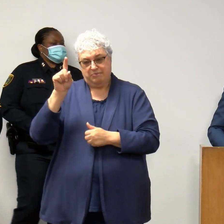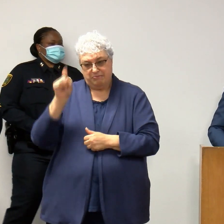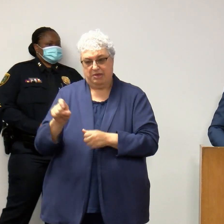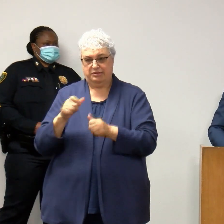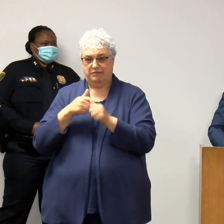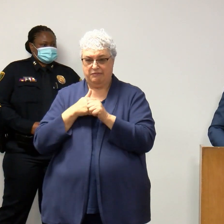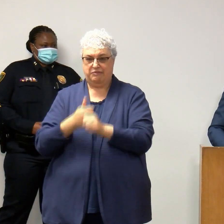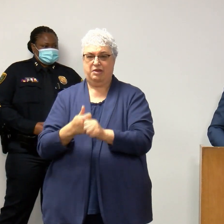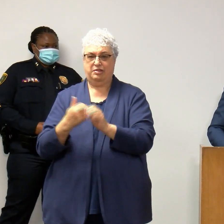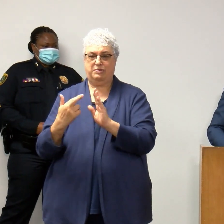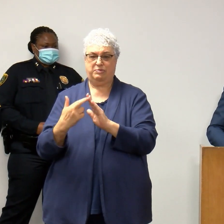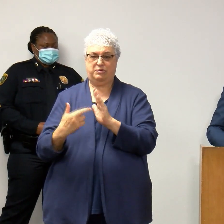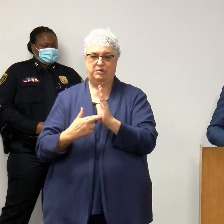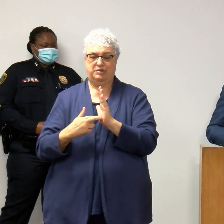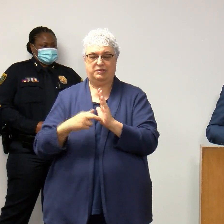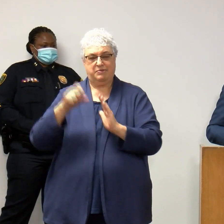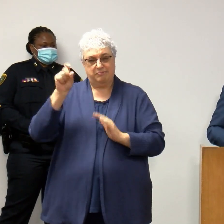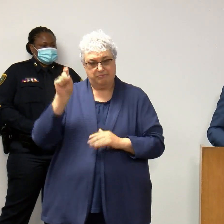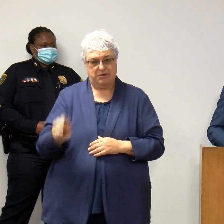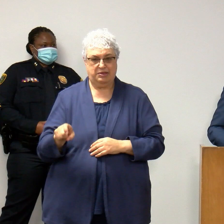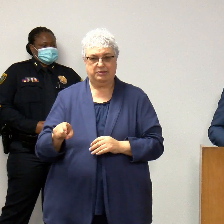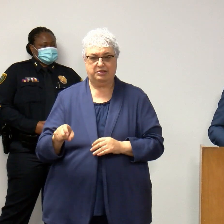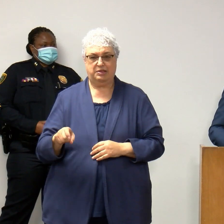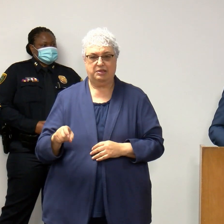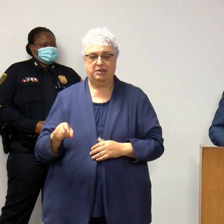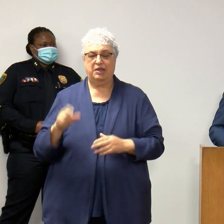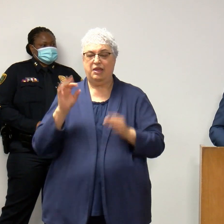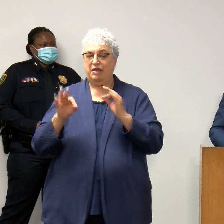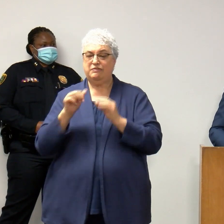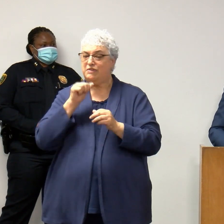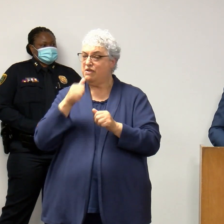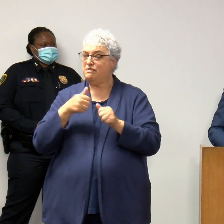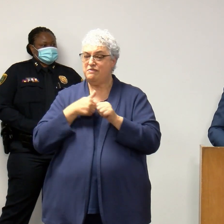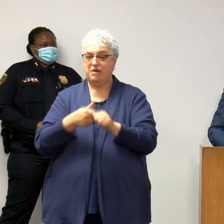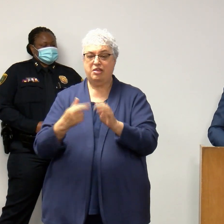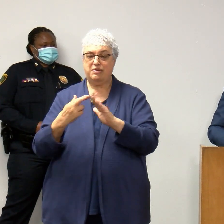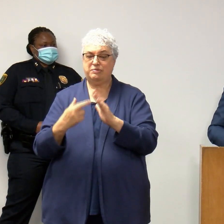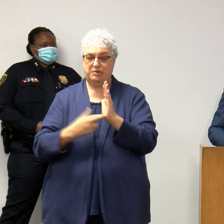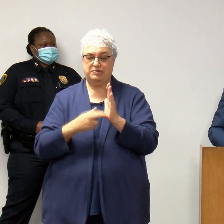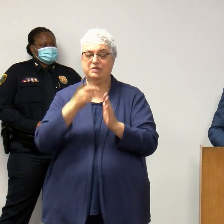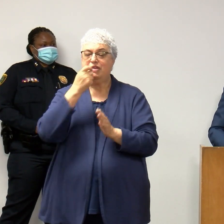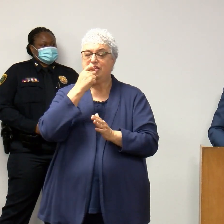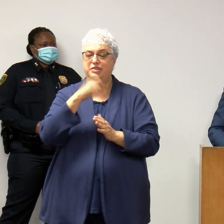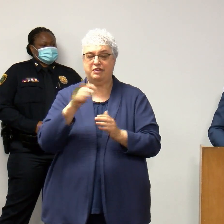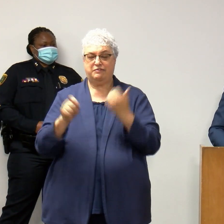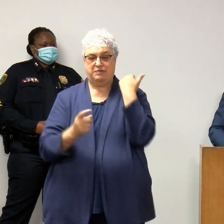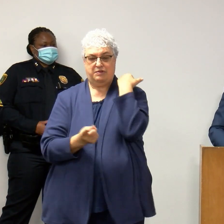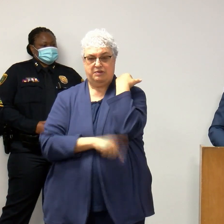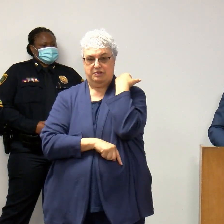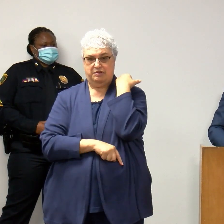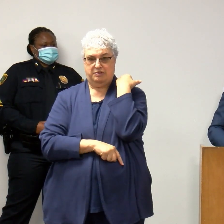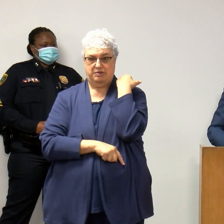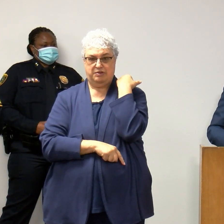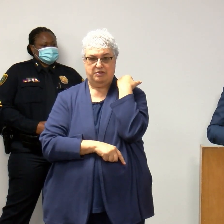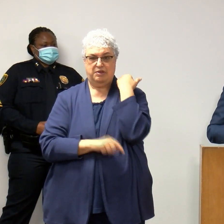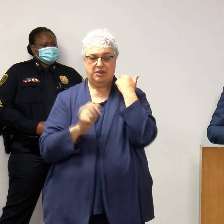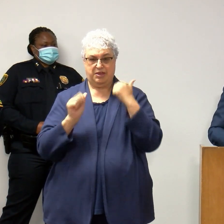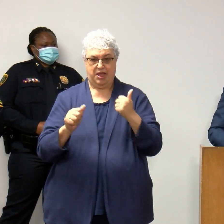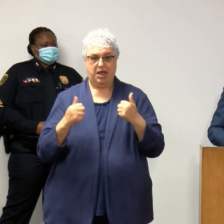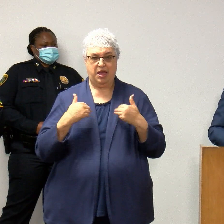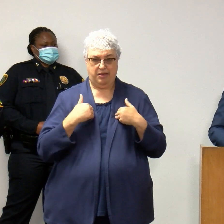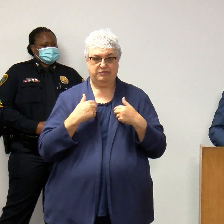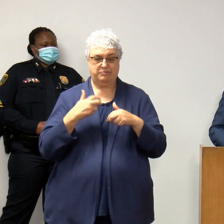accountable, that there are consequences for certain actions,